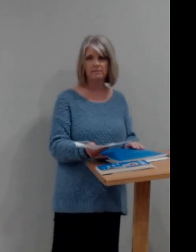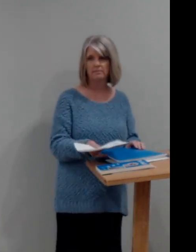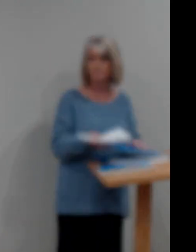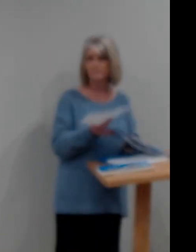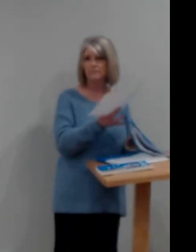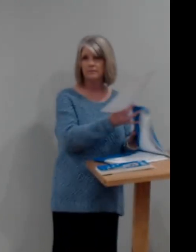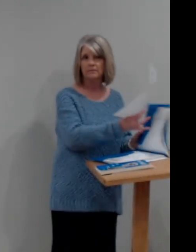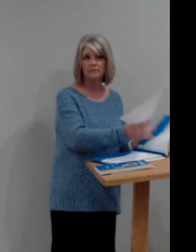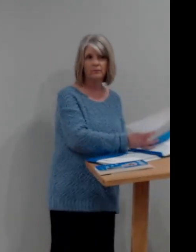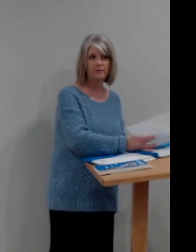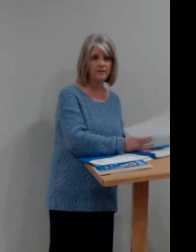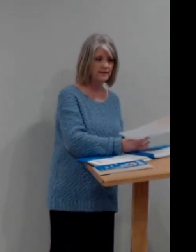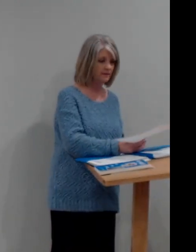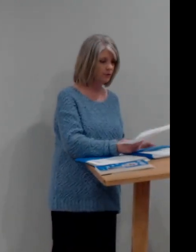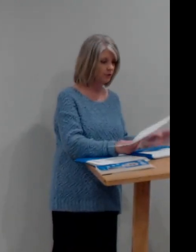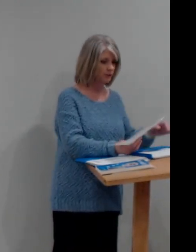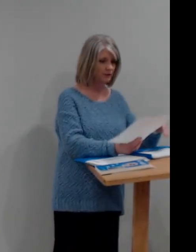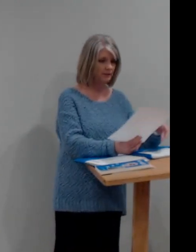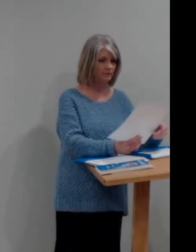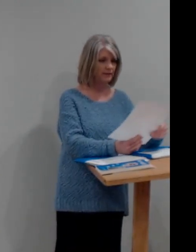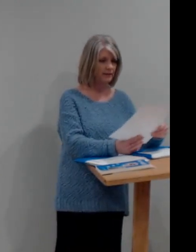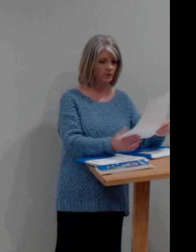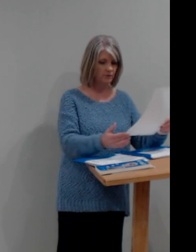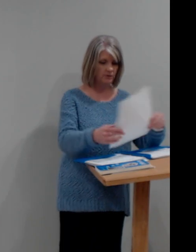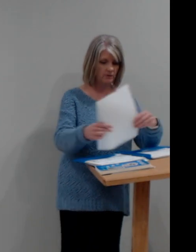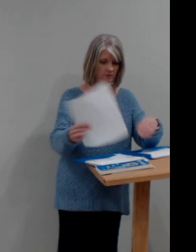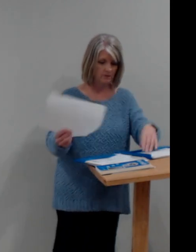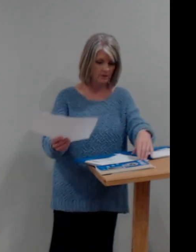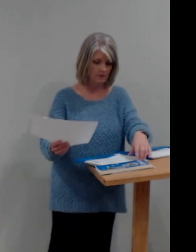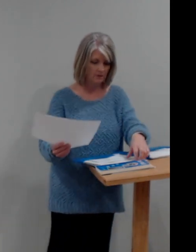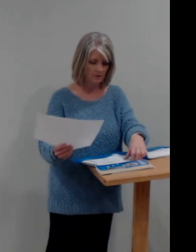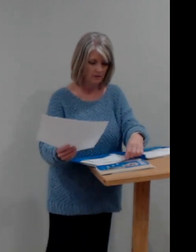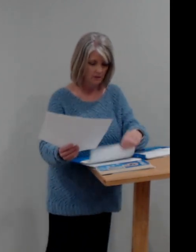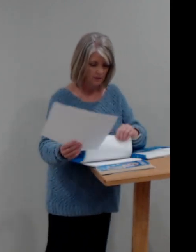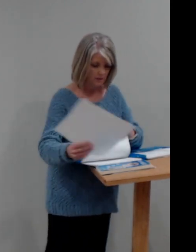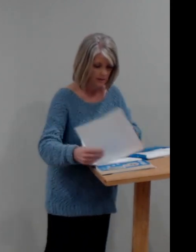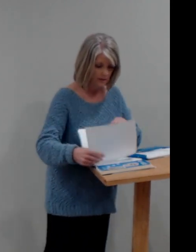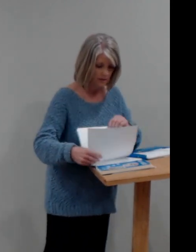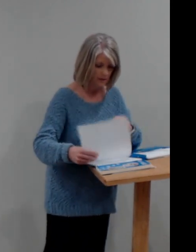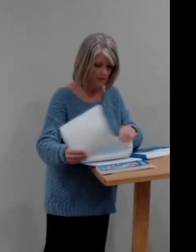previous if you're going to look at the videos?